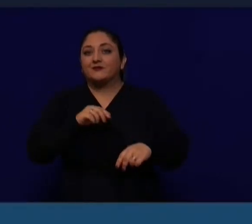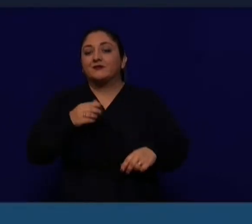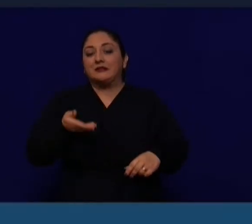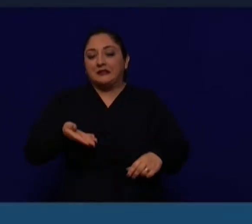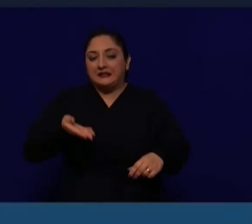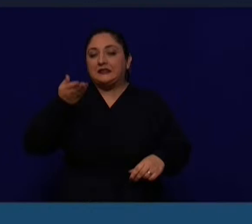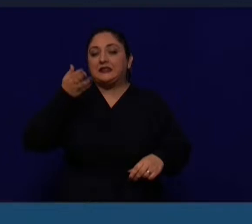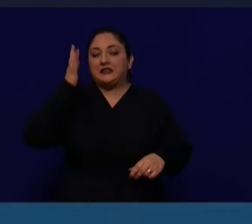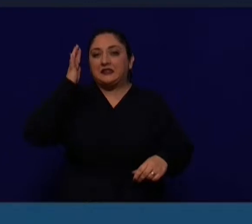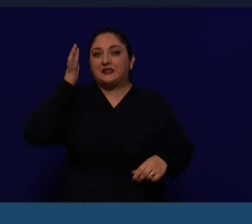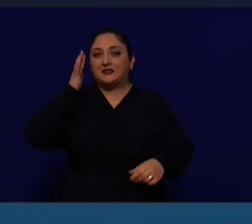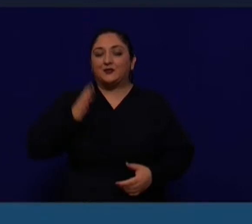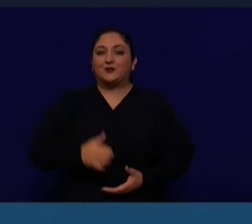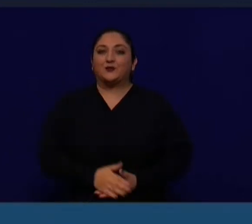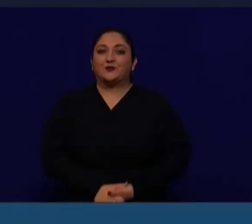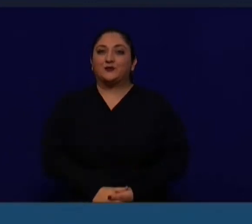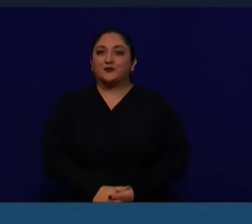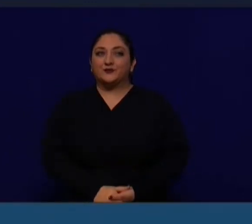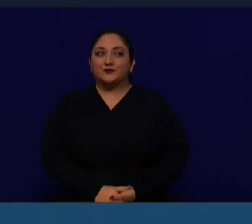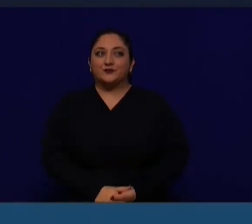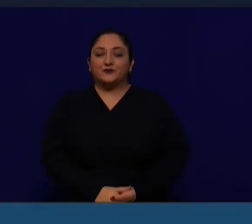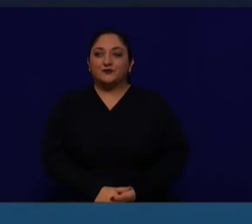risk.